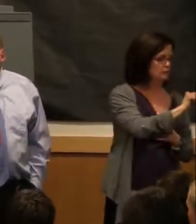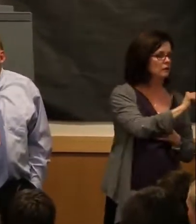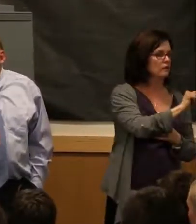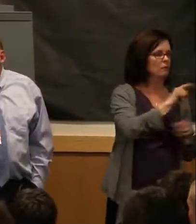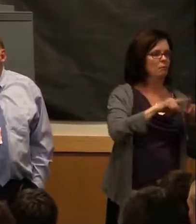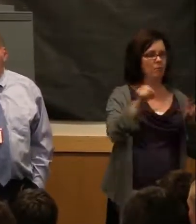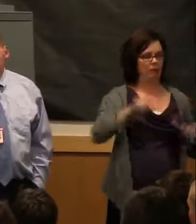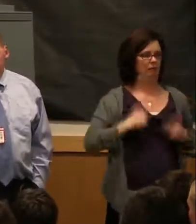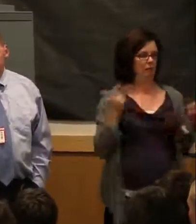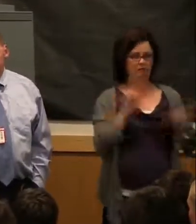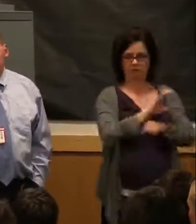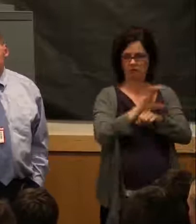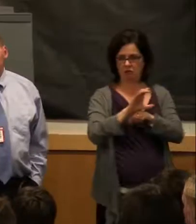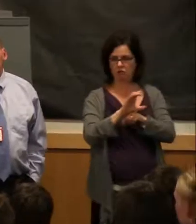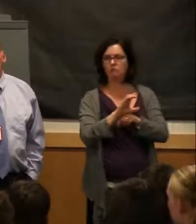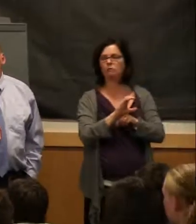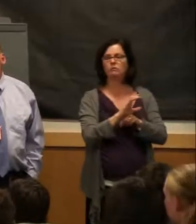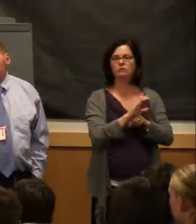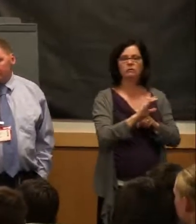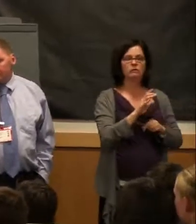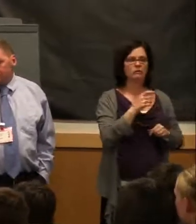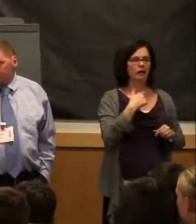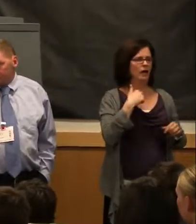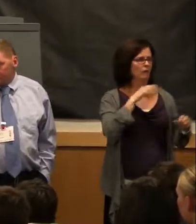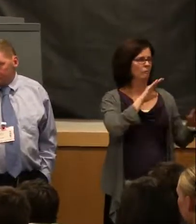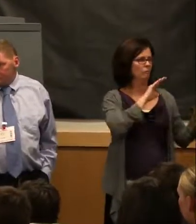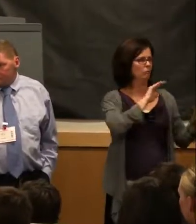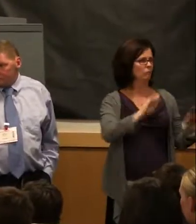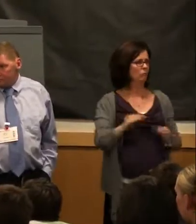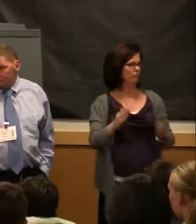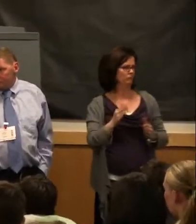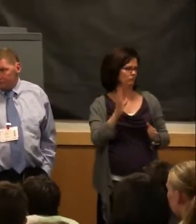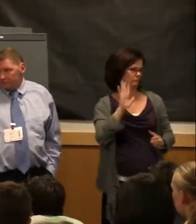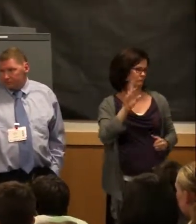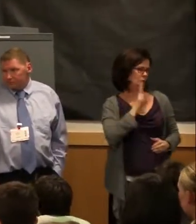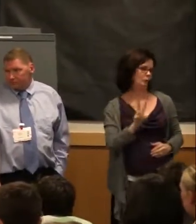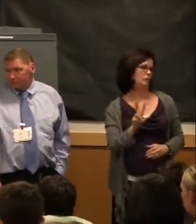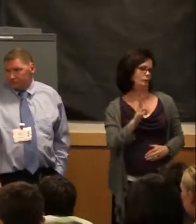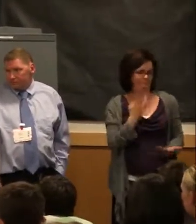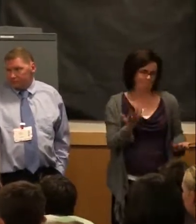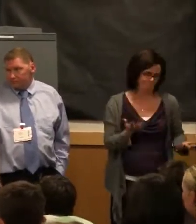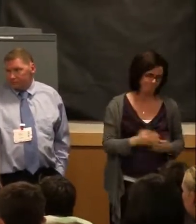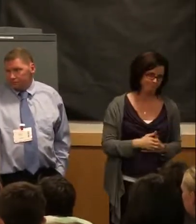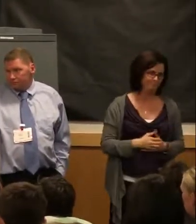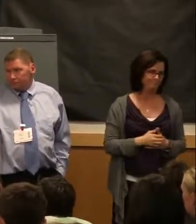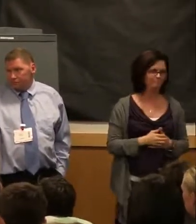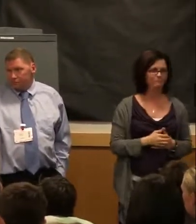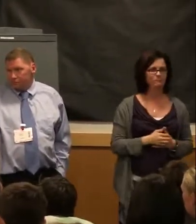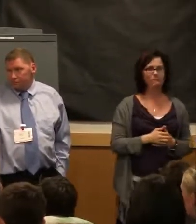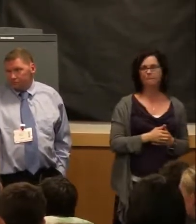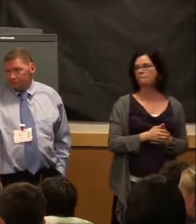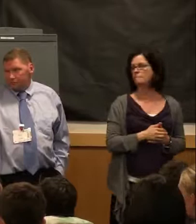but live in Colorado. I moved here when I was like 2. I